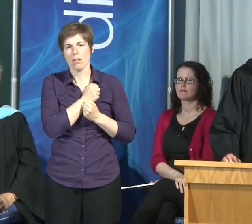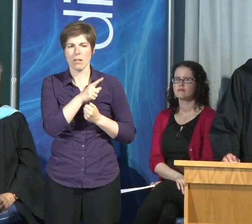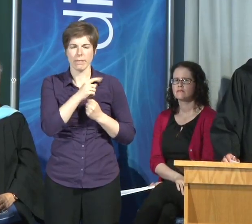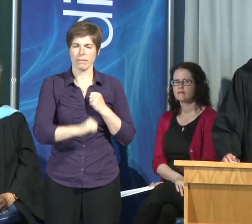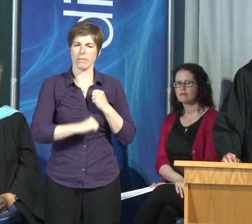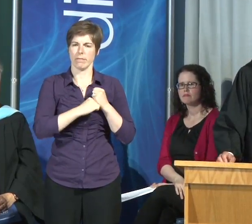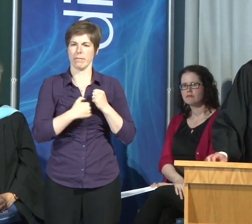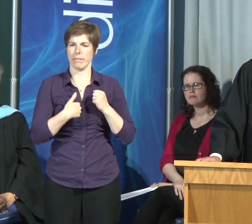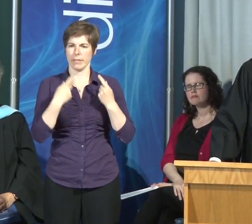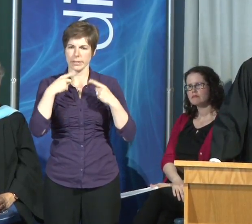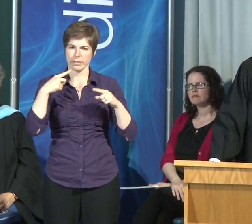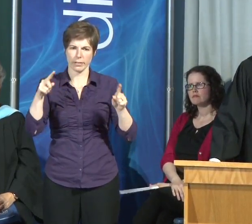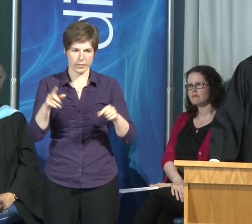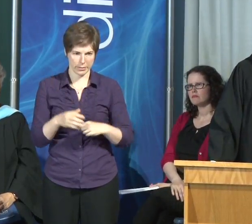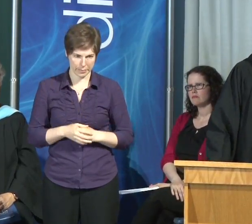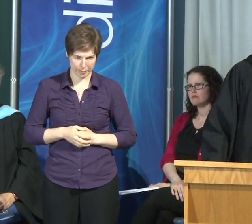success.